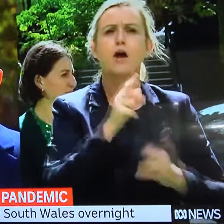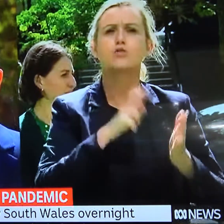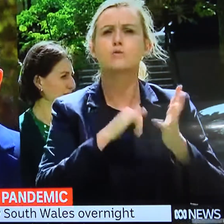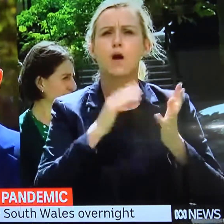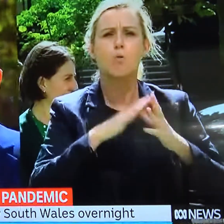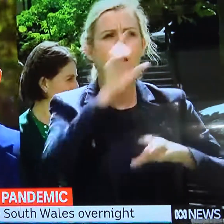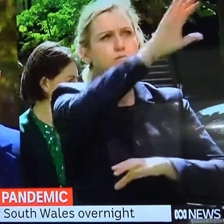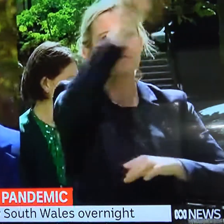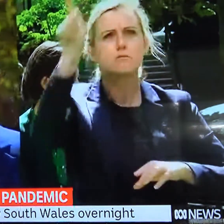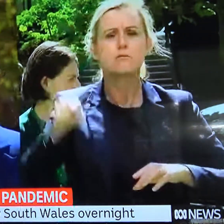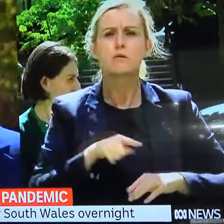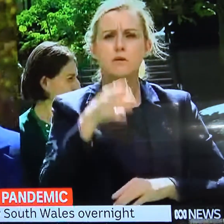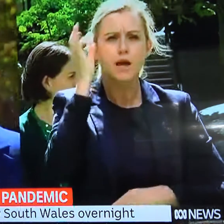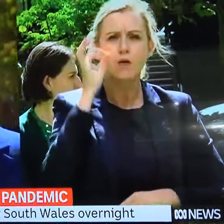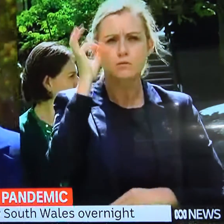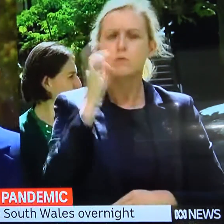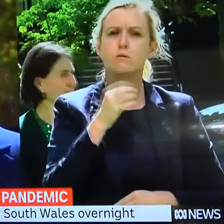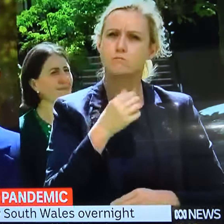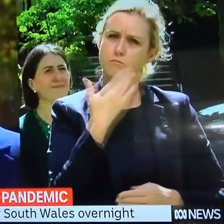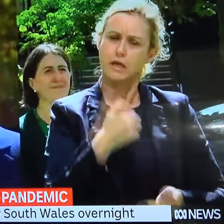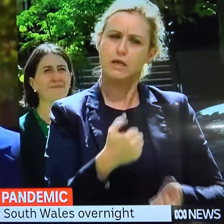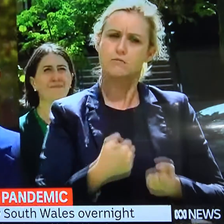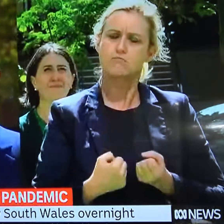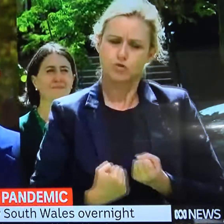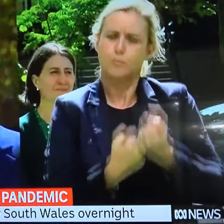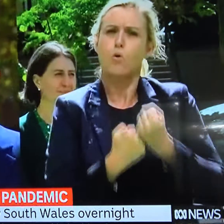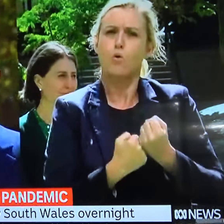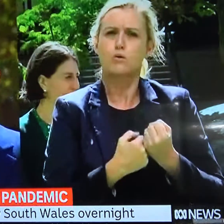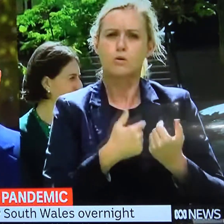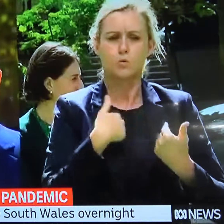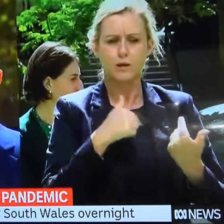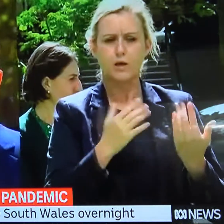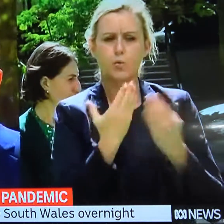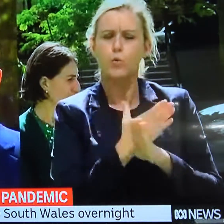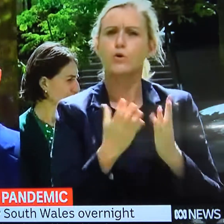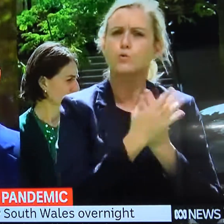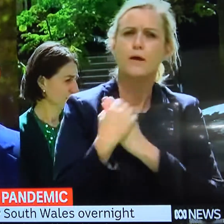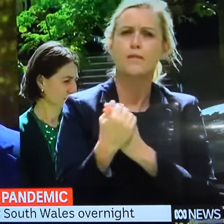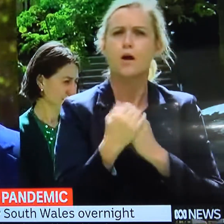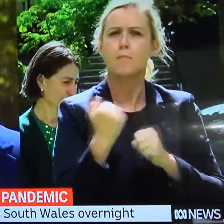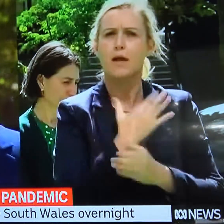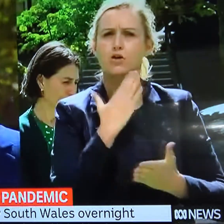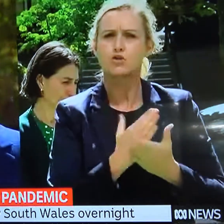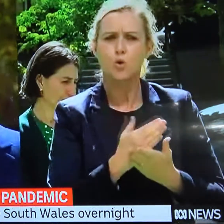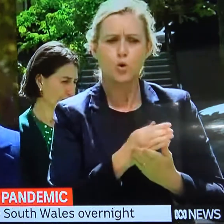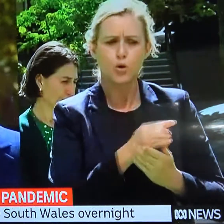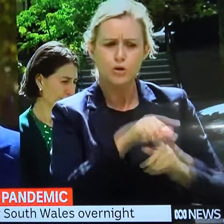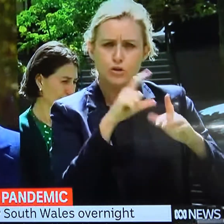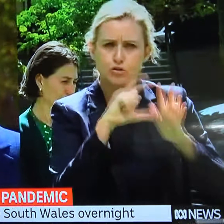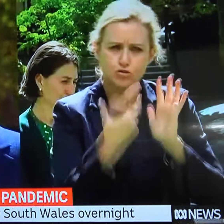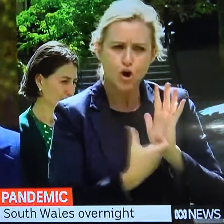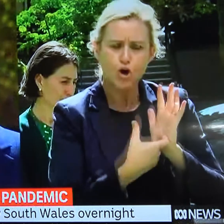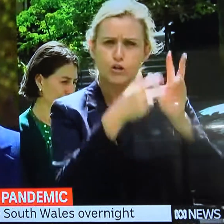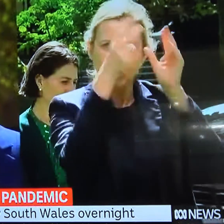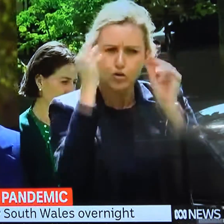message on. We are a community, and let's show that we can join with each other and ensure that our health workers know they're number 1,